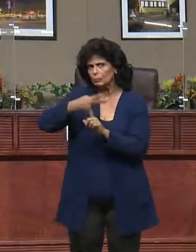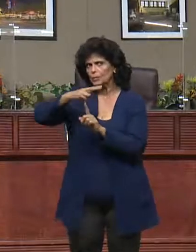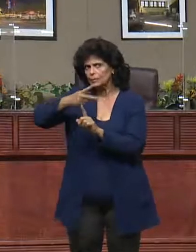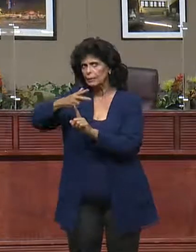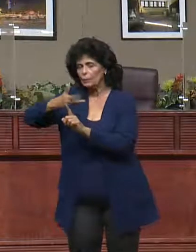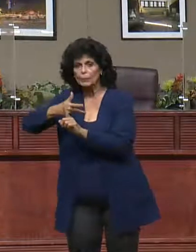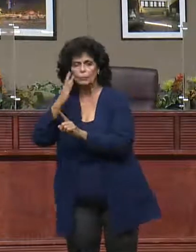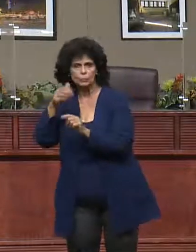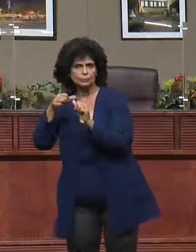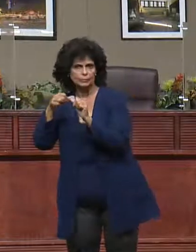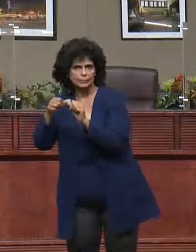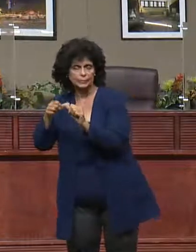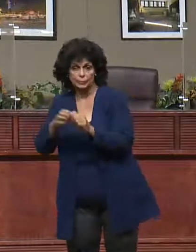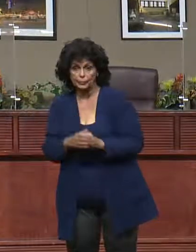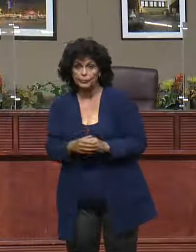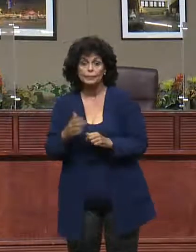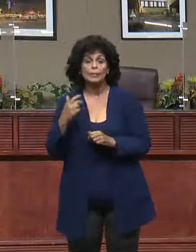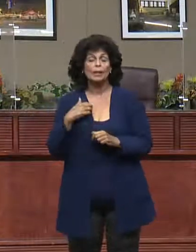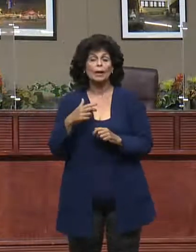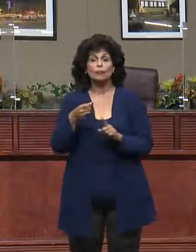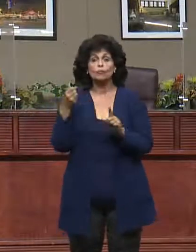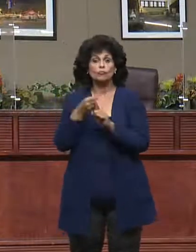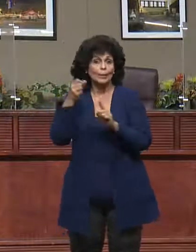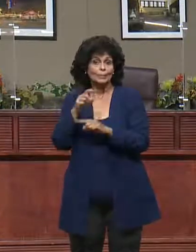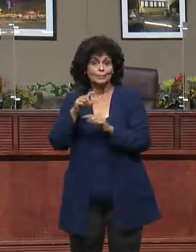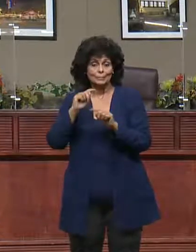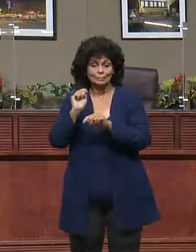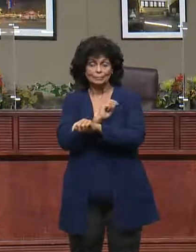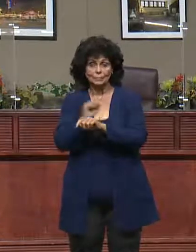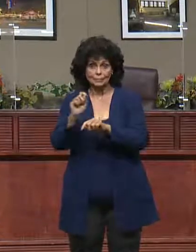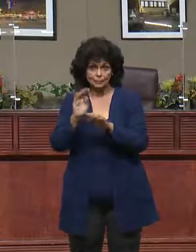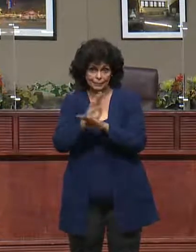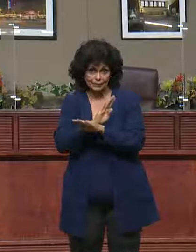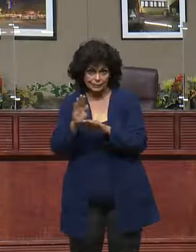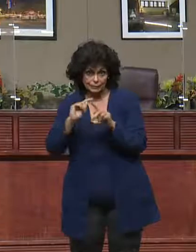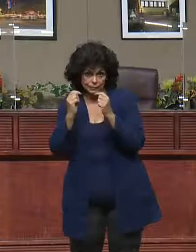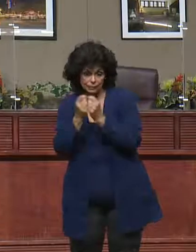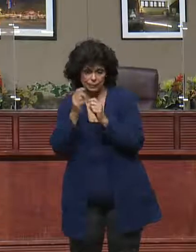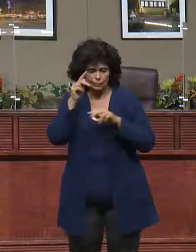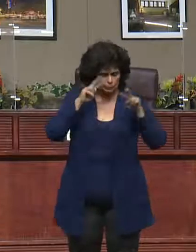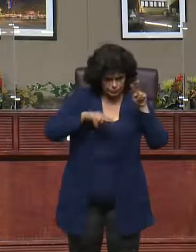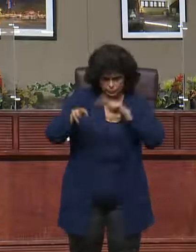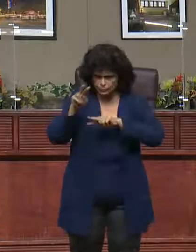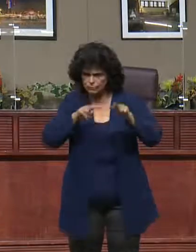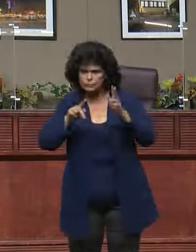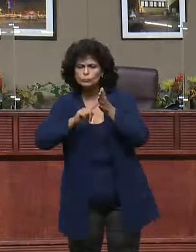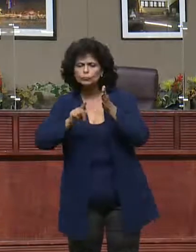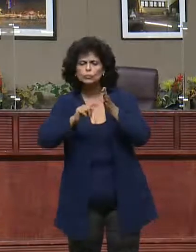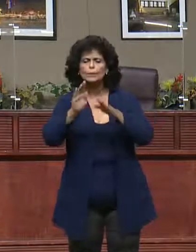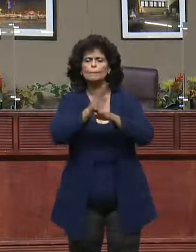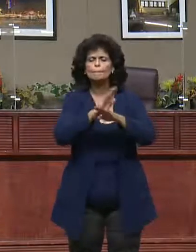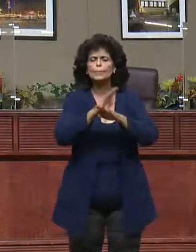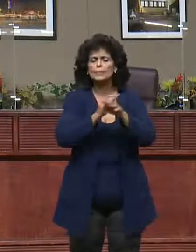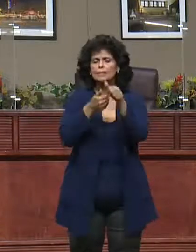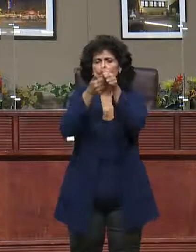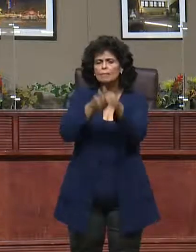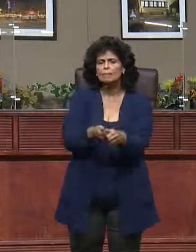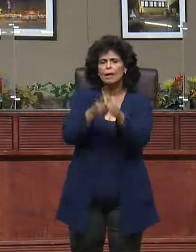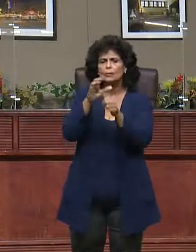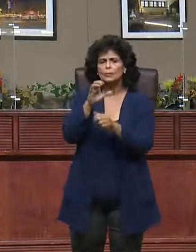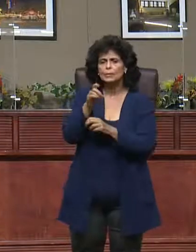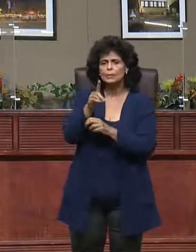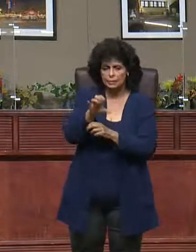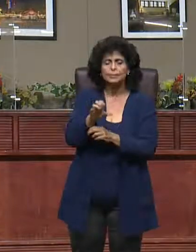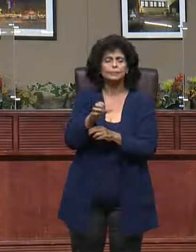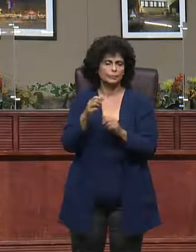continue to inspect and work with Orange County businesses so they are in compliance with CDC pandemic standards. And we will